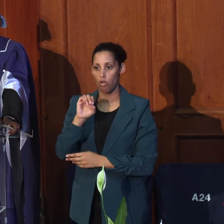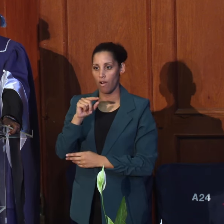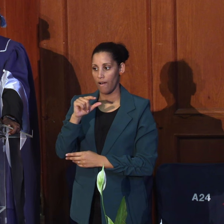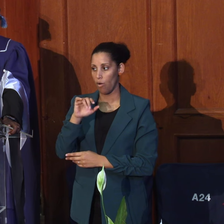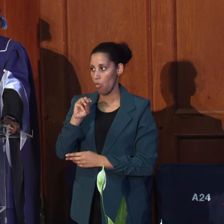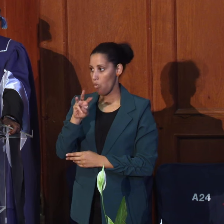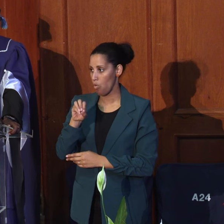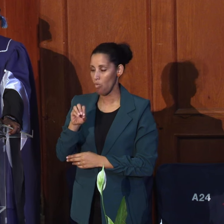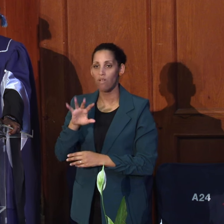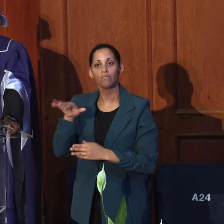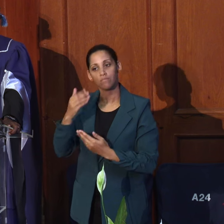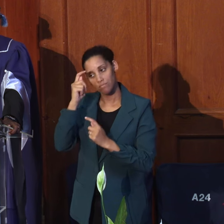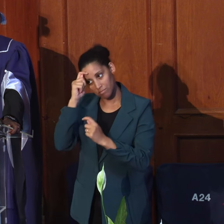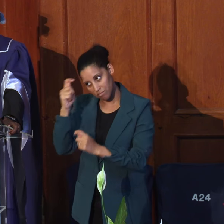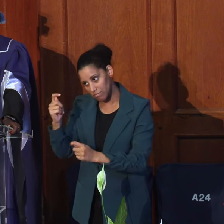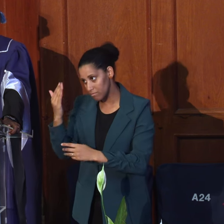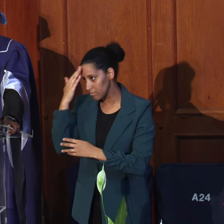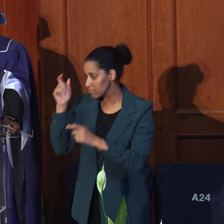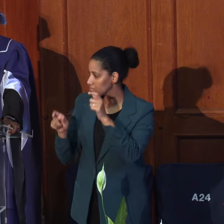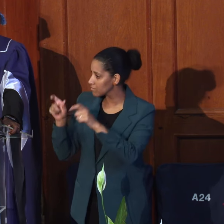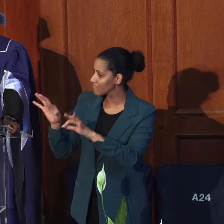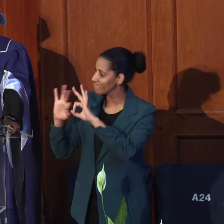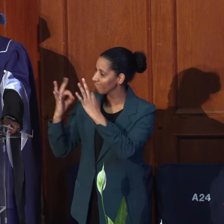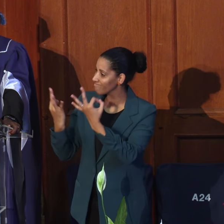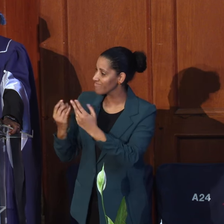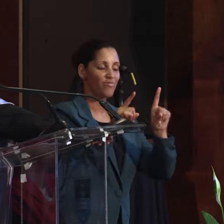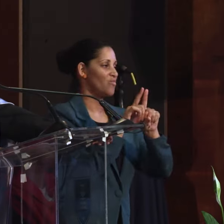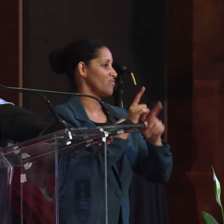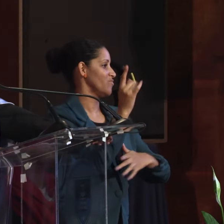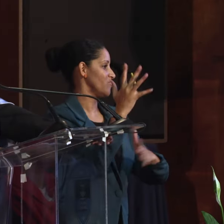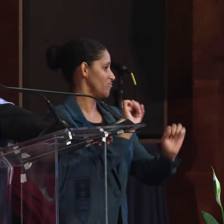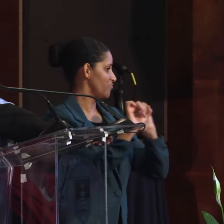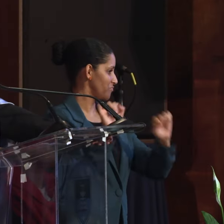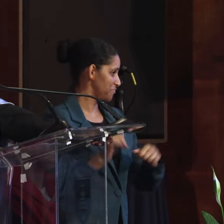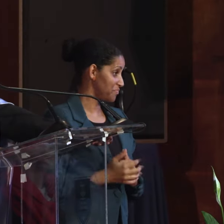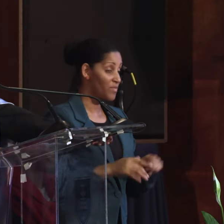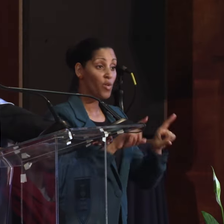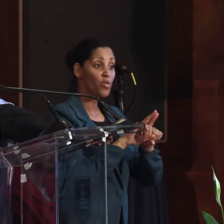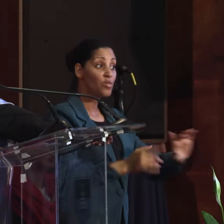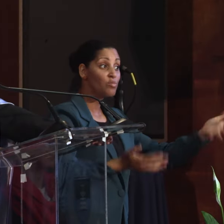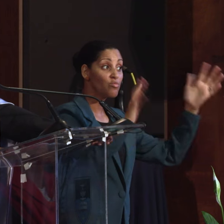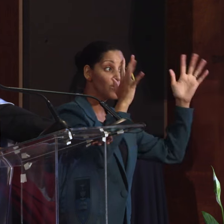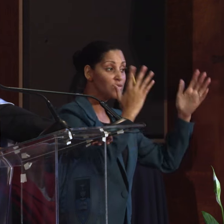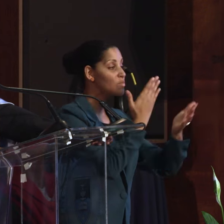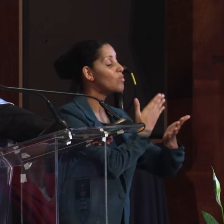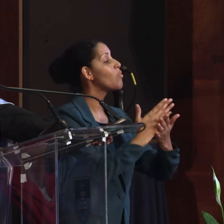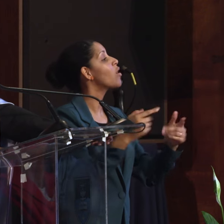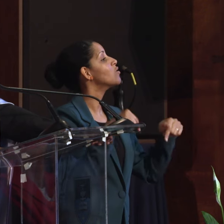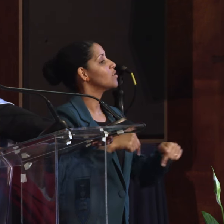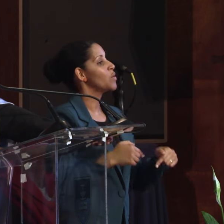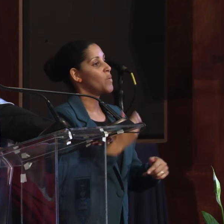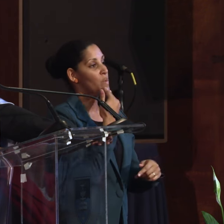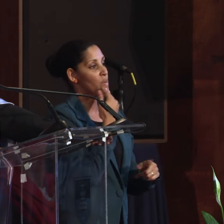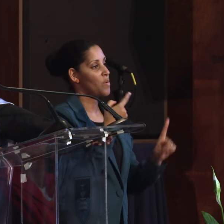honor of the graduands, their families, and teachers. The praise poet for today's ceremony was Neliswa